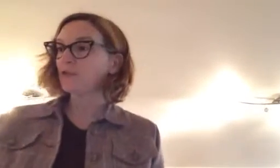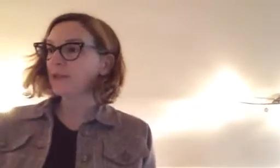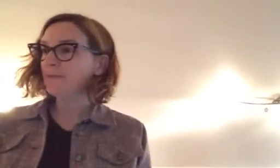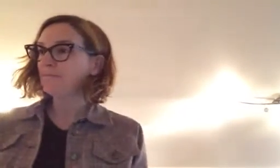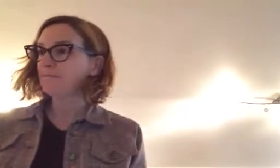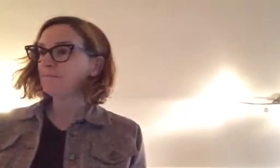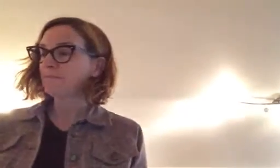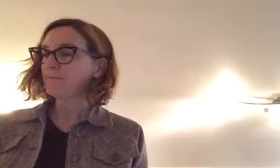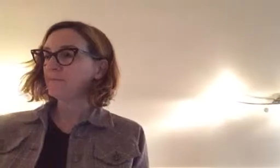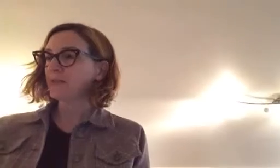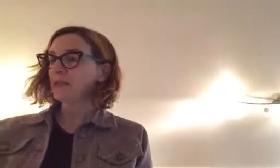1793.